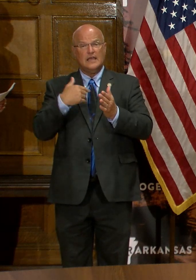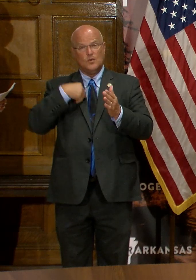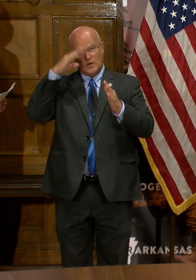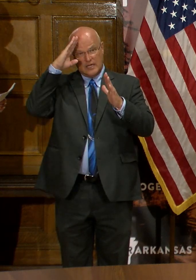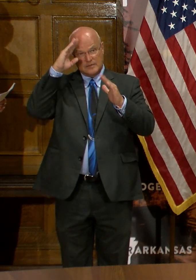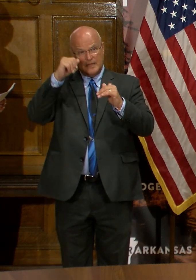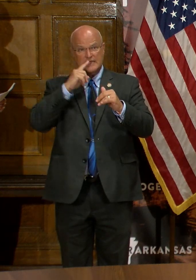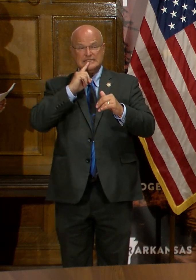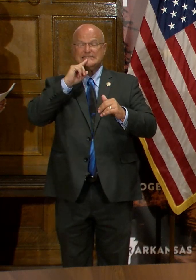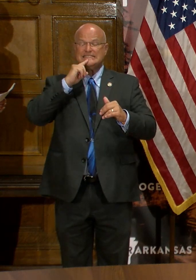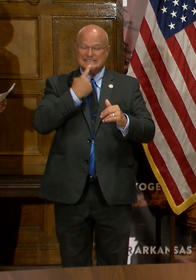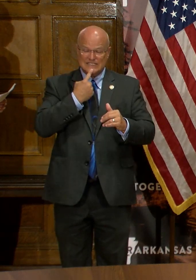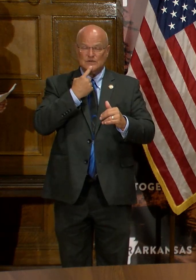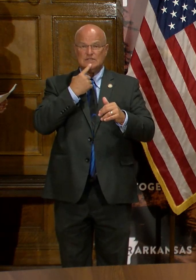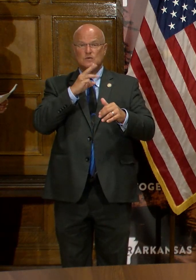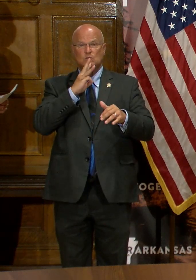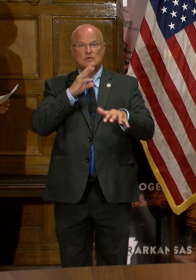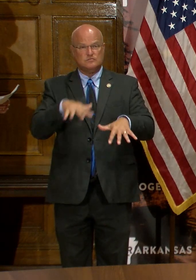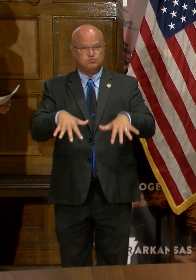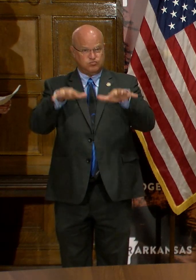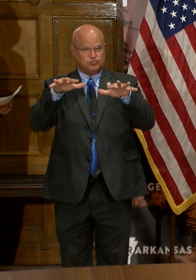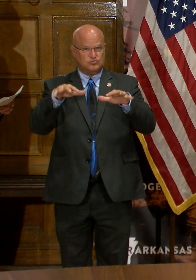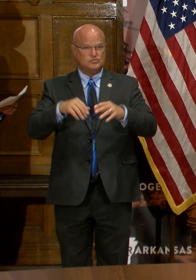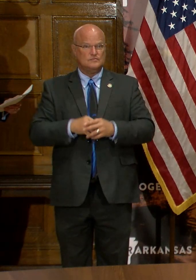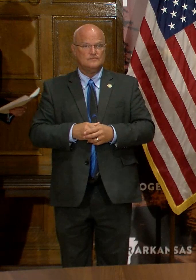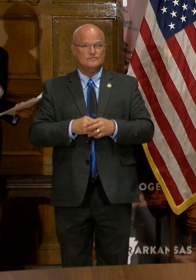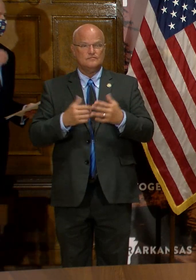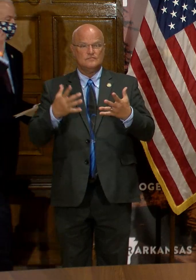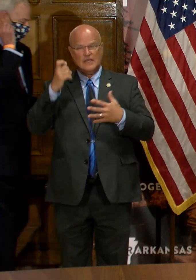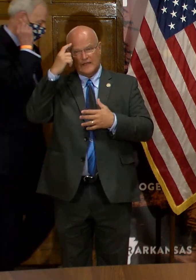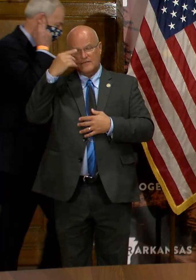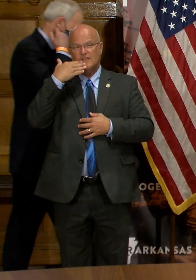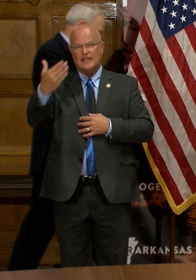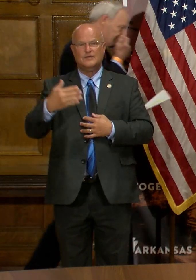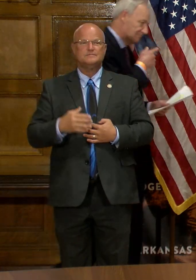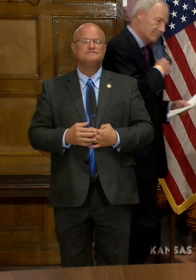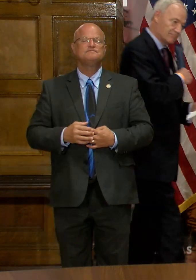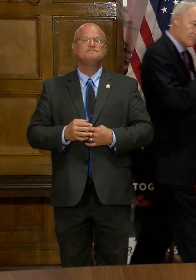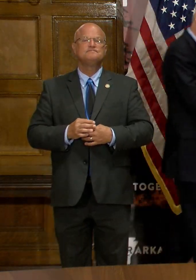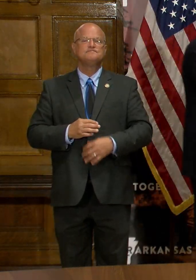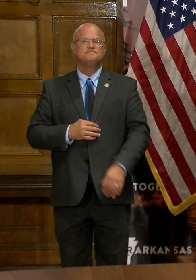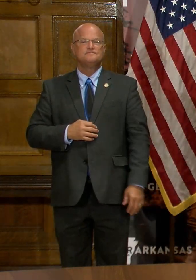expecting some serious flash floodings through this event. So, Governor, thank you.